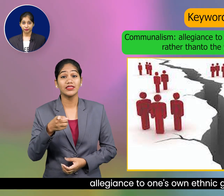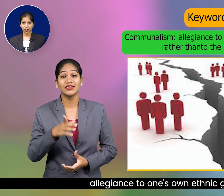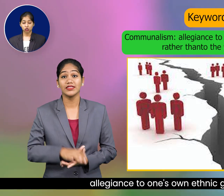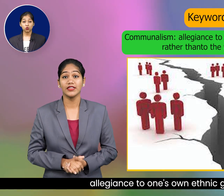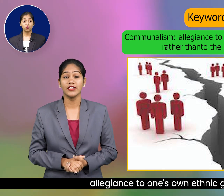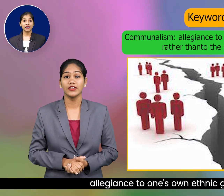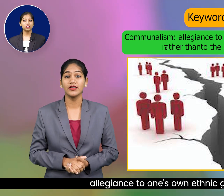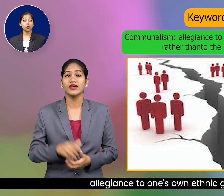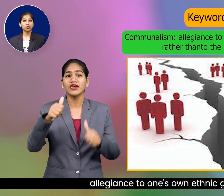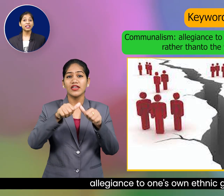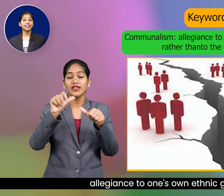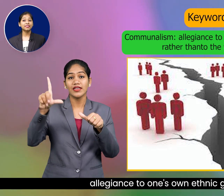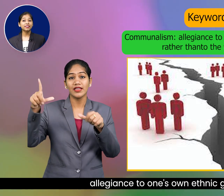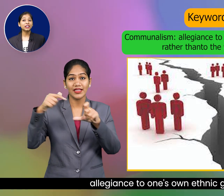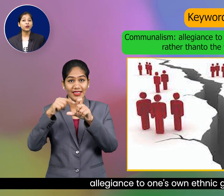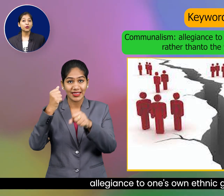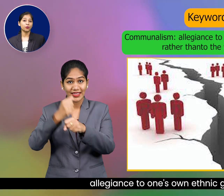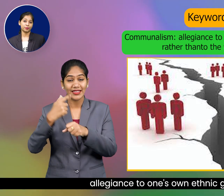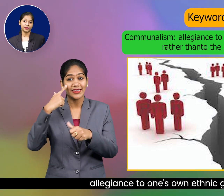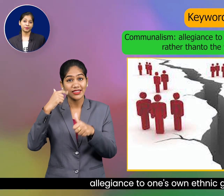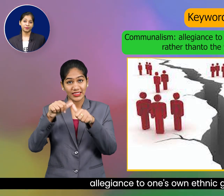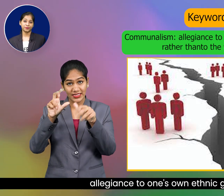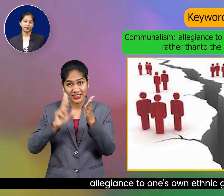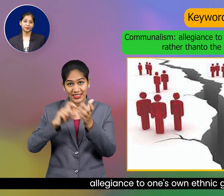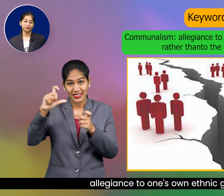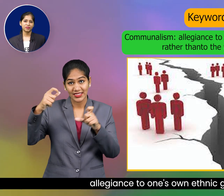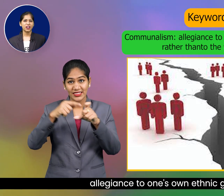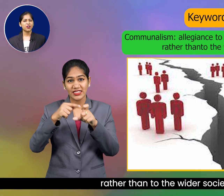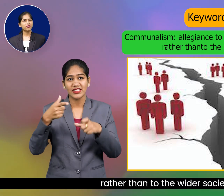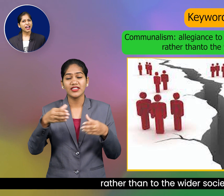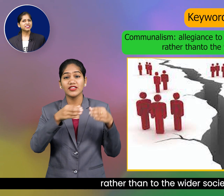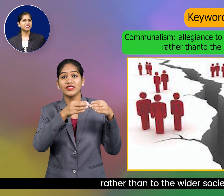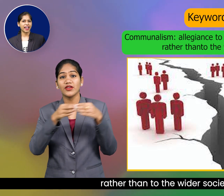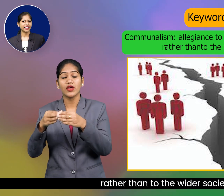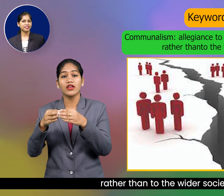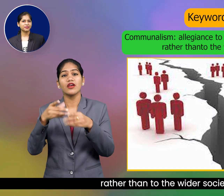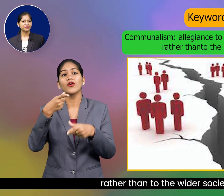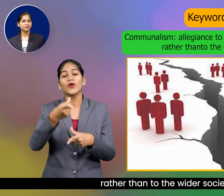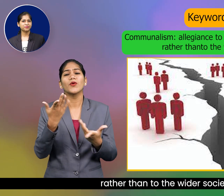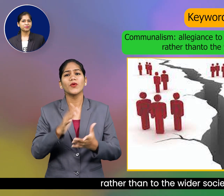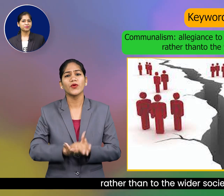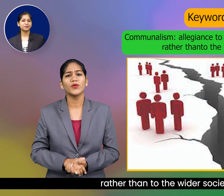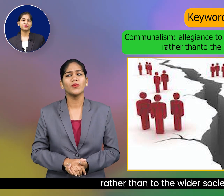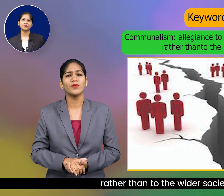allegiance to one's own ethnic group rather than